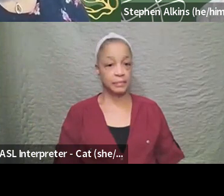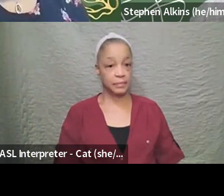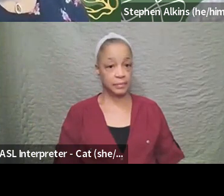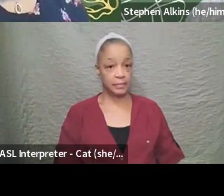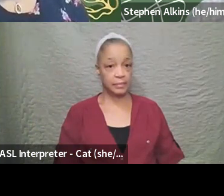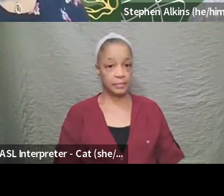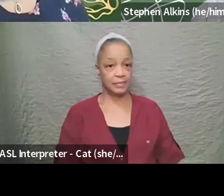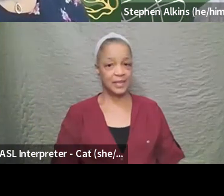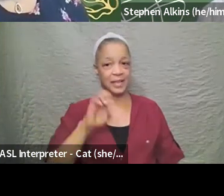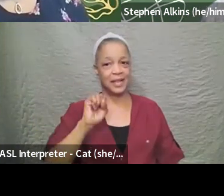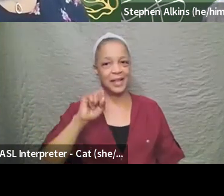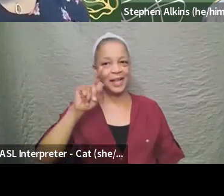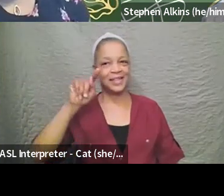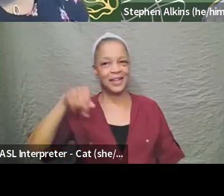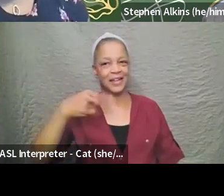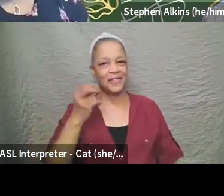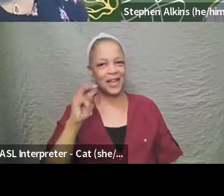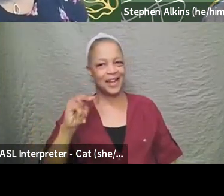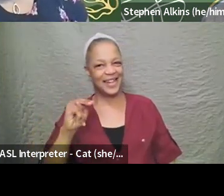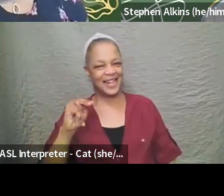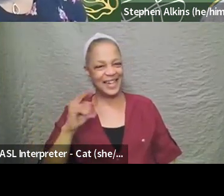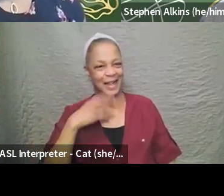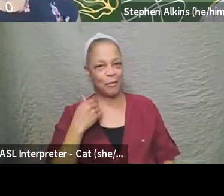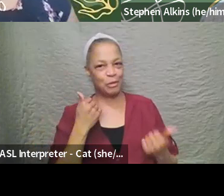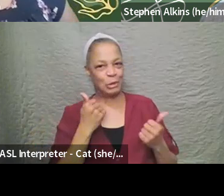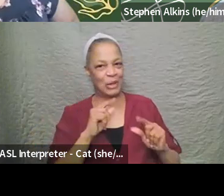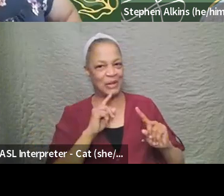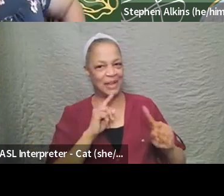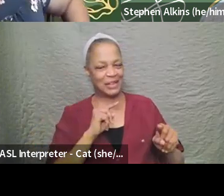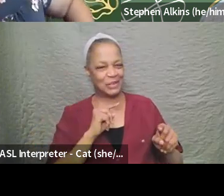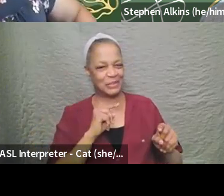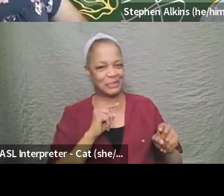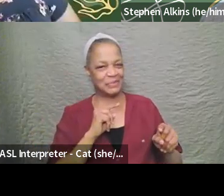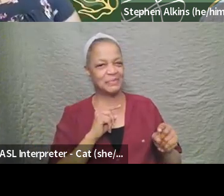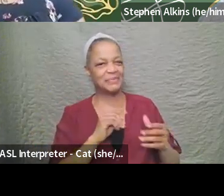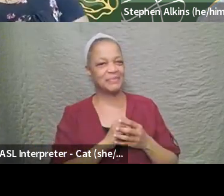Oh, okay, I'll take a bit of this one.